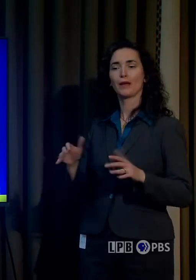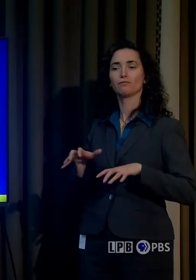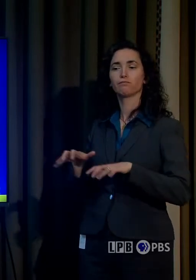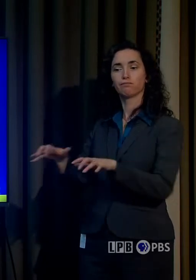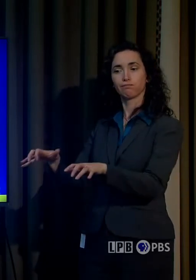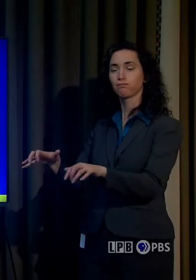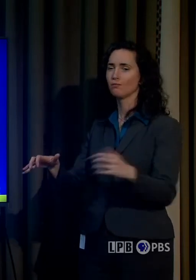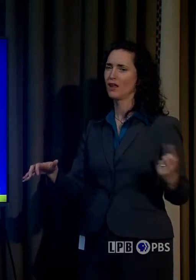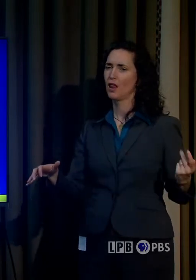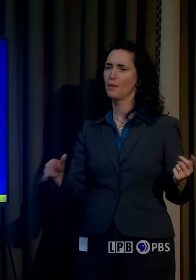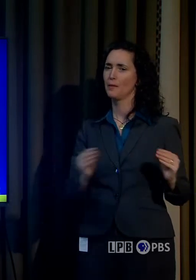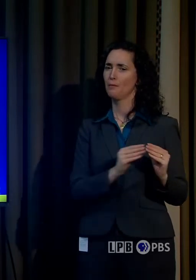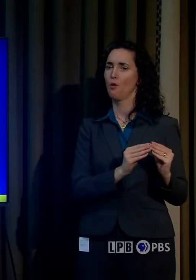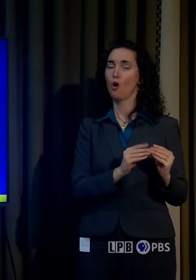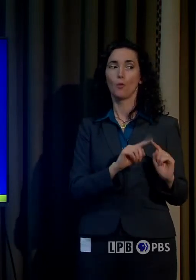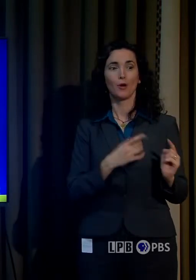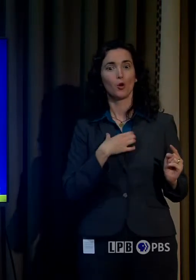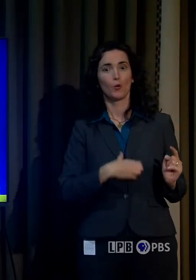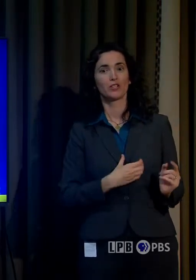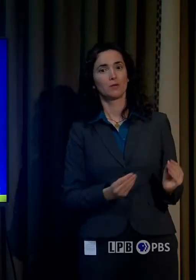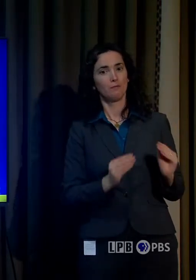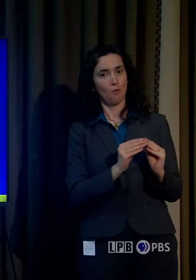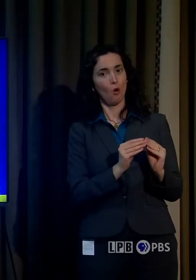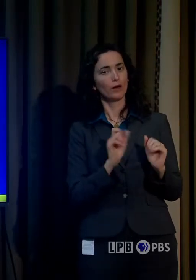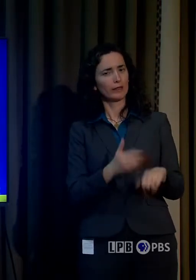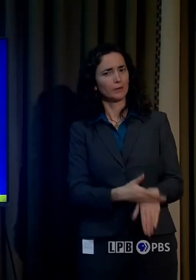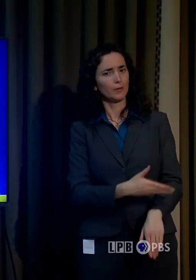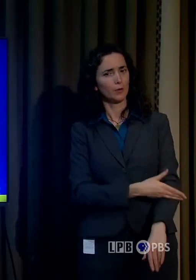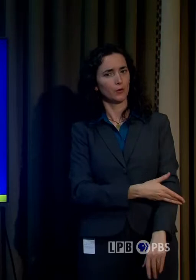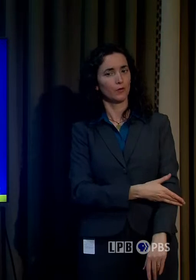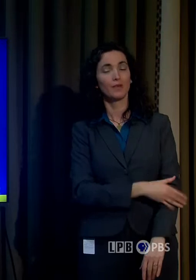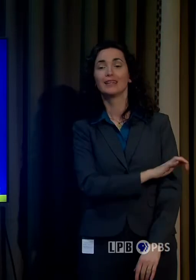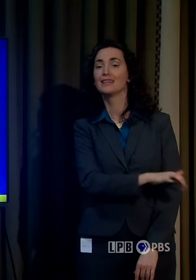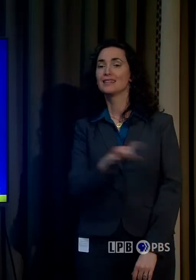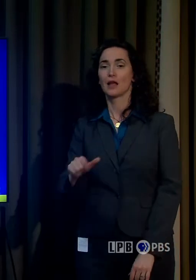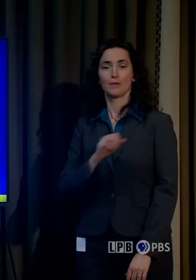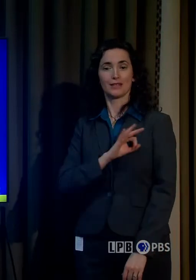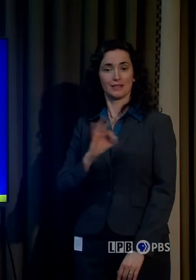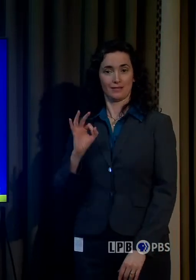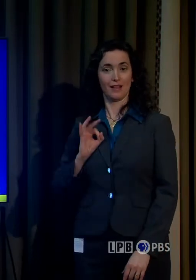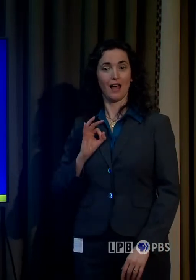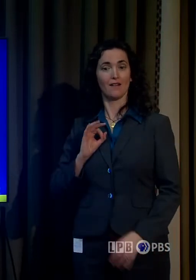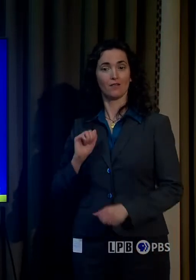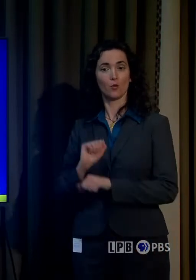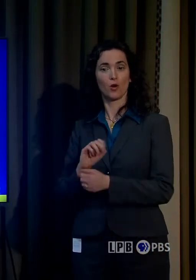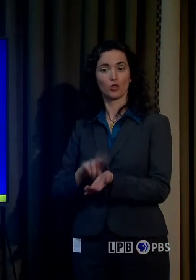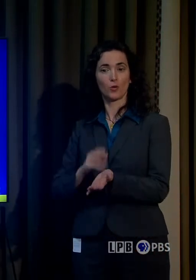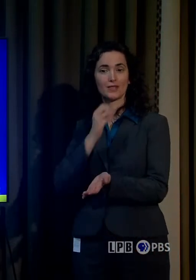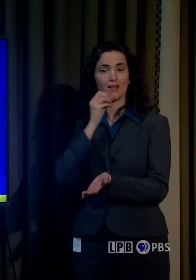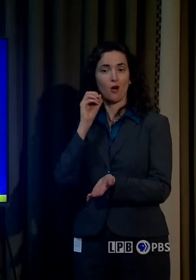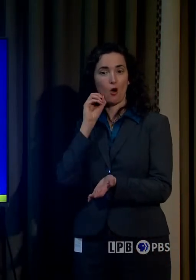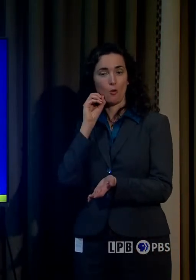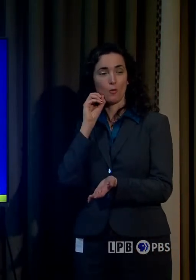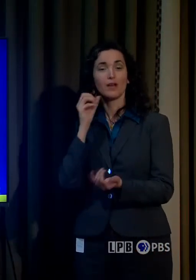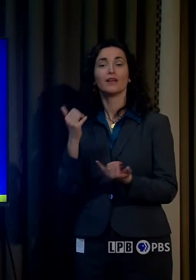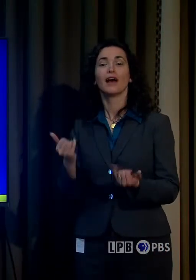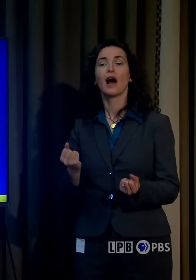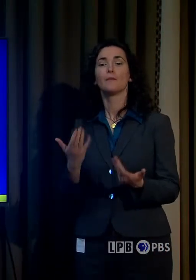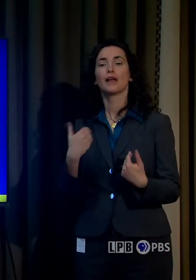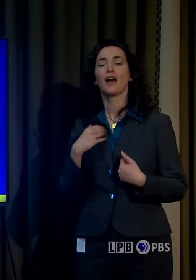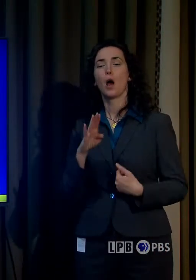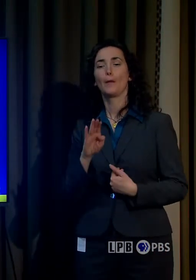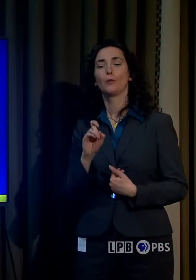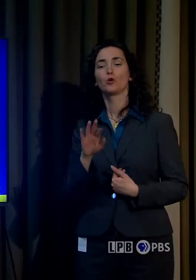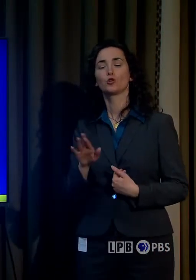as high as we really want it to be. And the same goes for staff. We only have right now 16% of